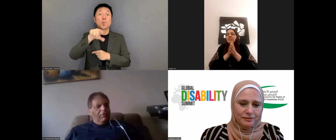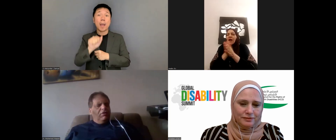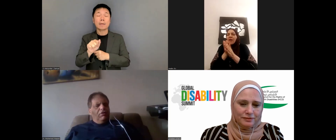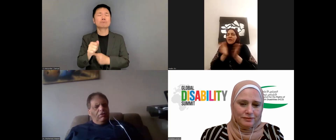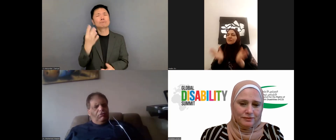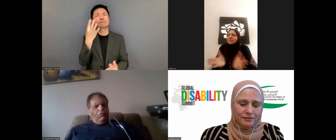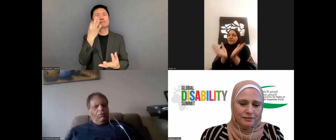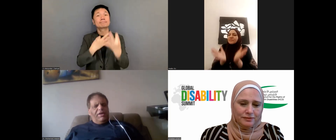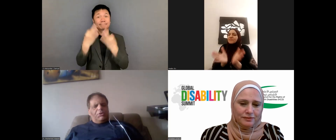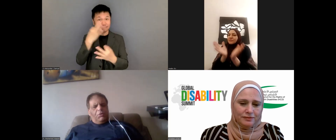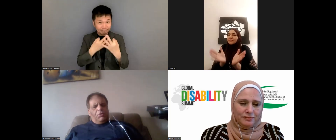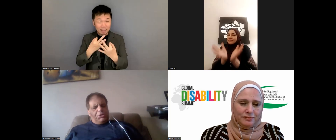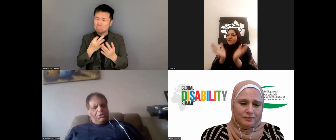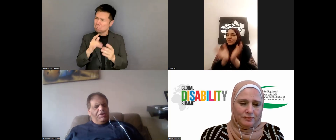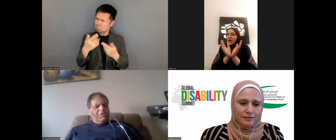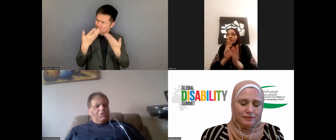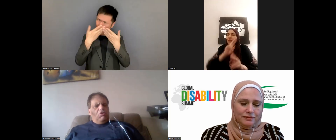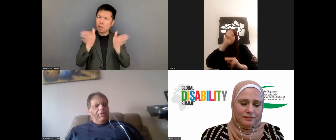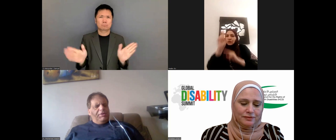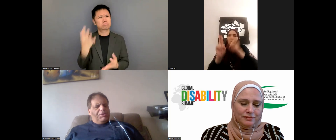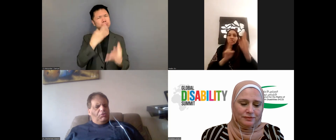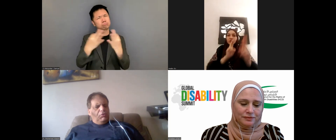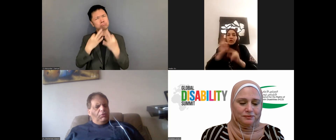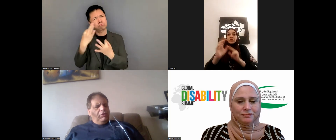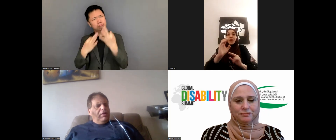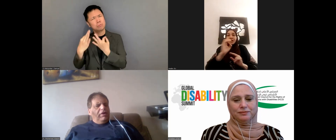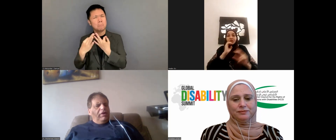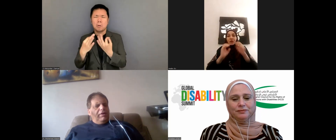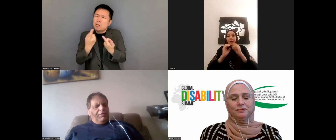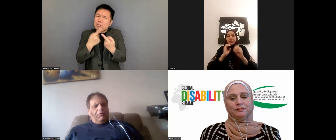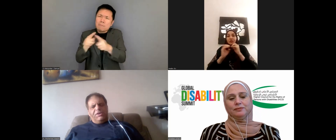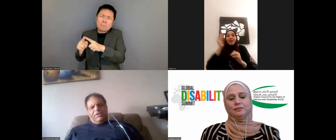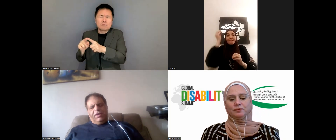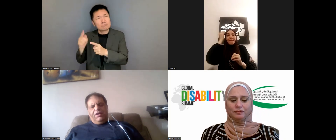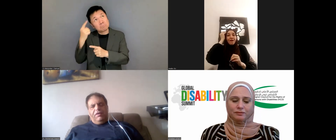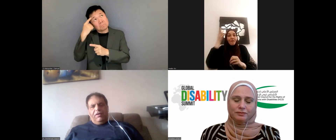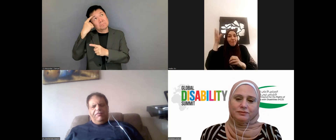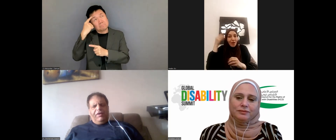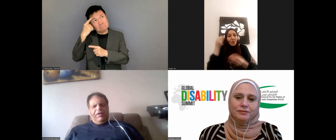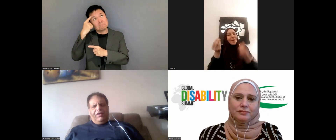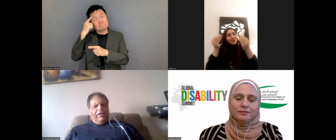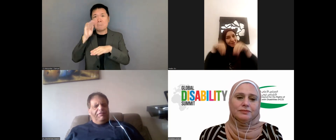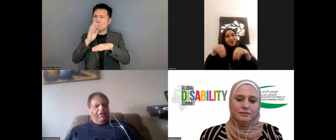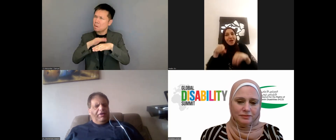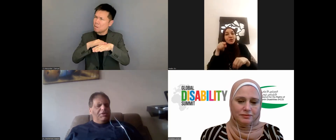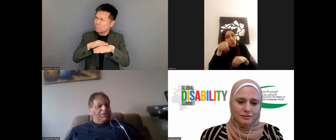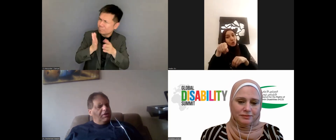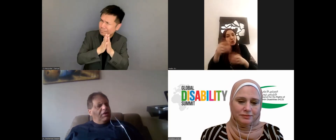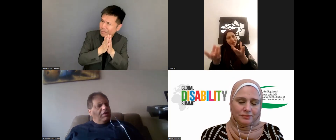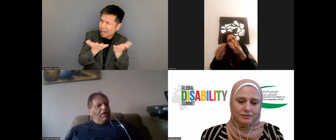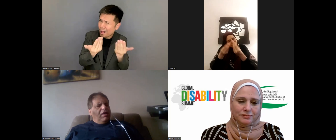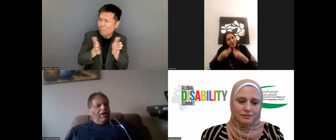time to ask questions, comments, to request any further